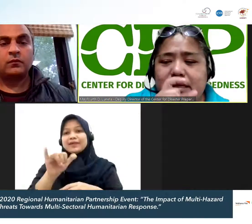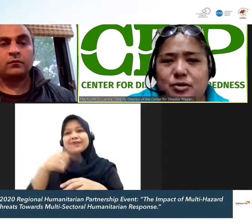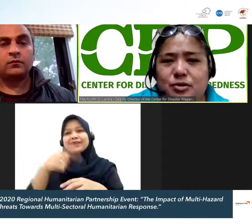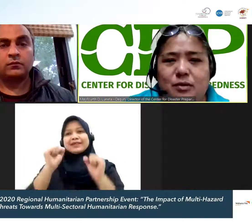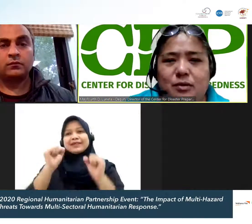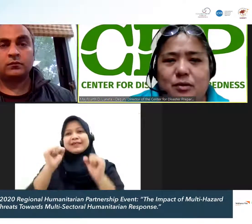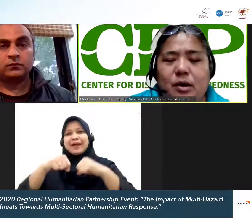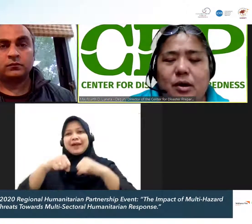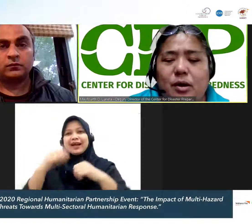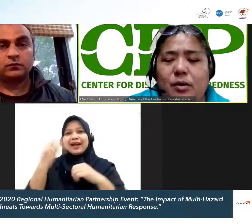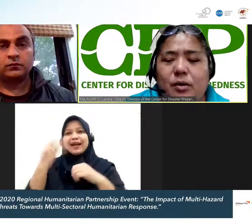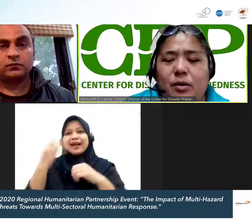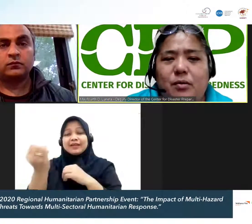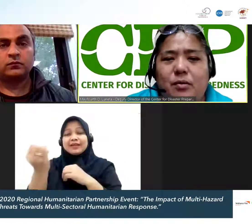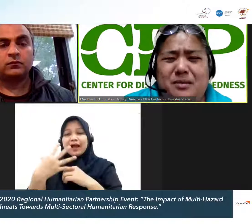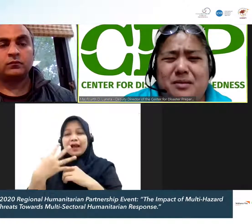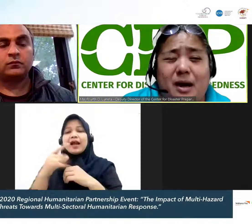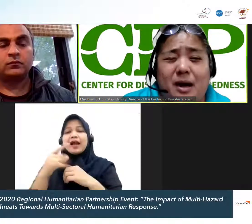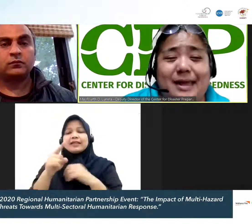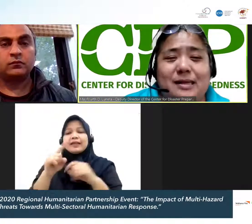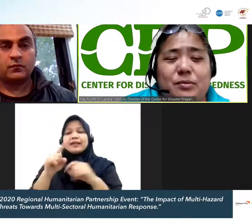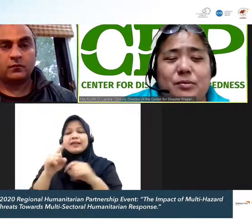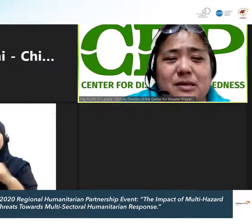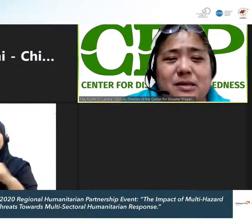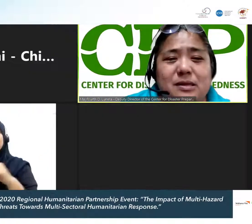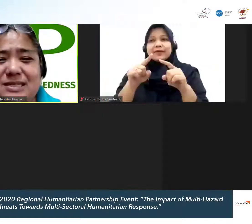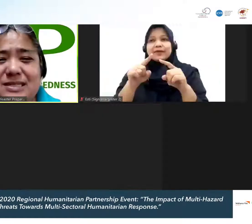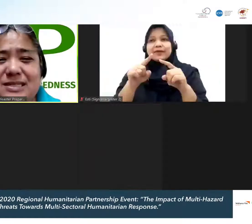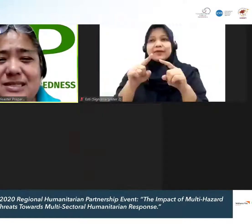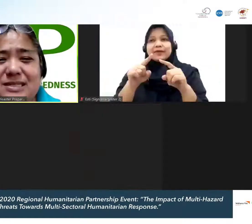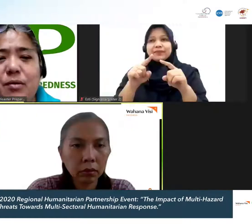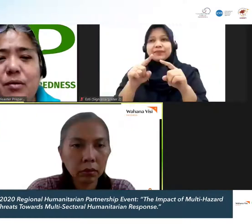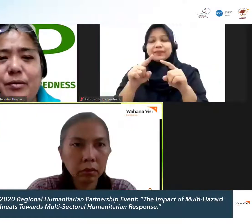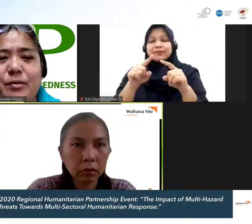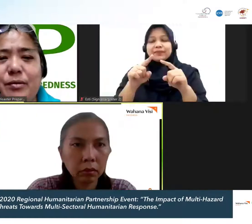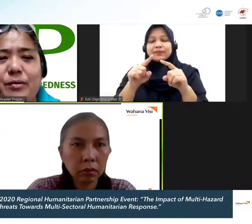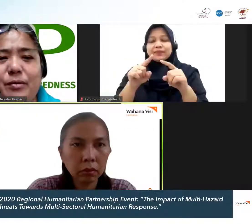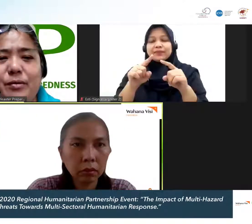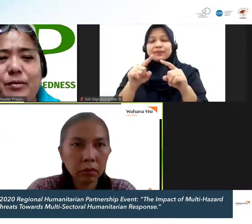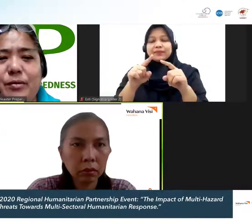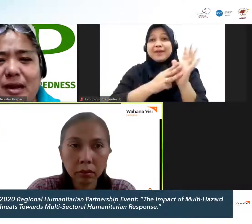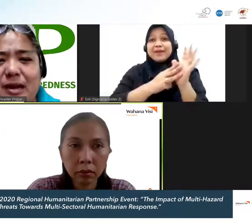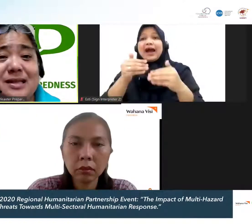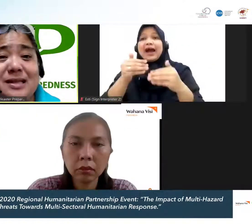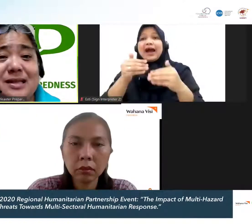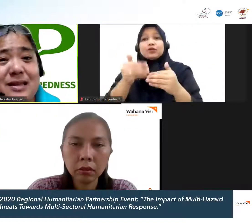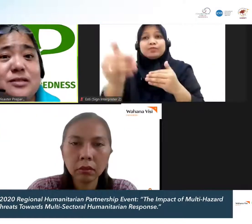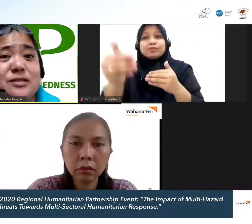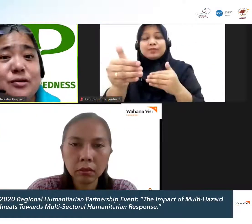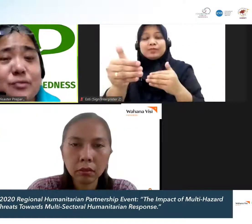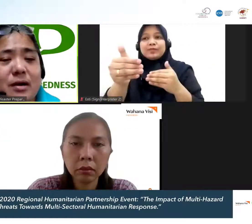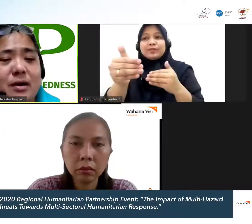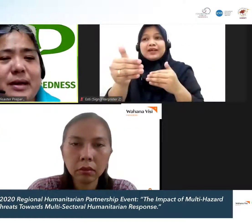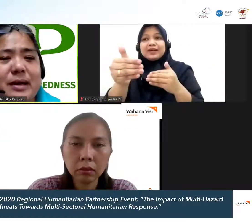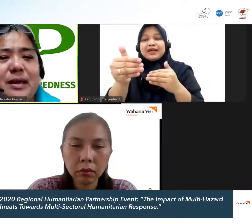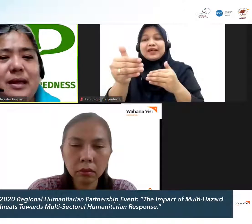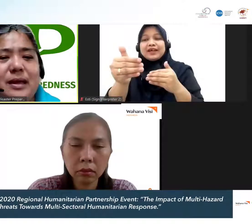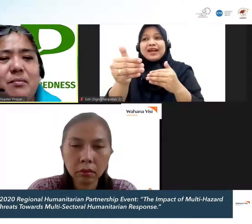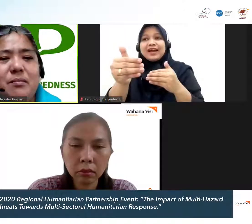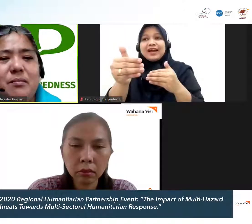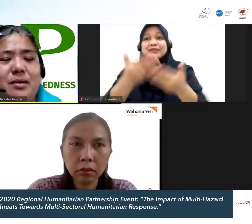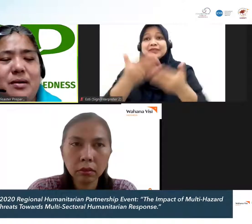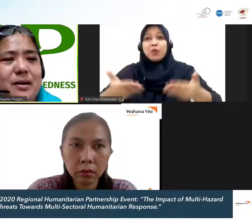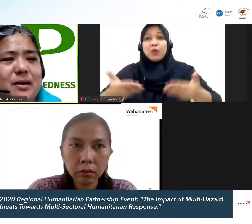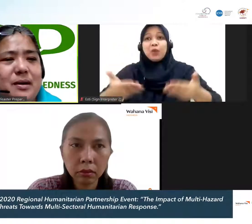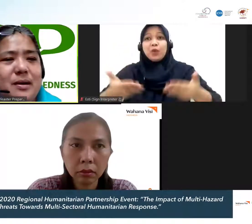just a short one with what Margetta was saying a while ago with capacity development, in this new normal,